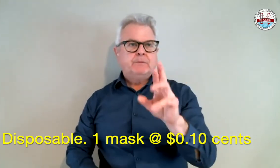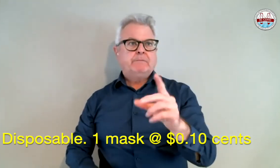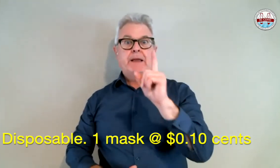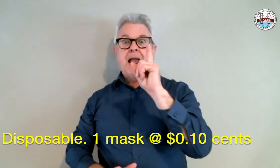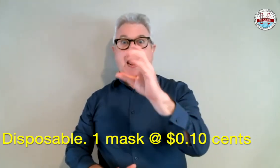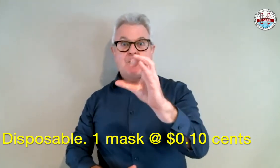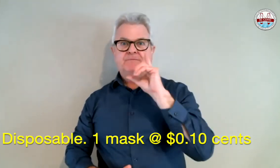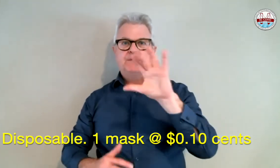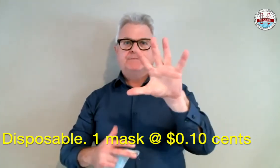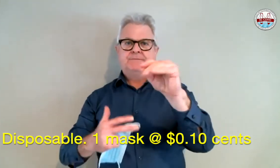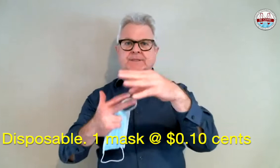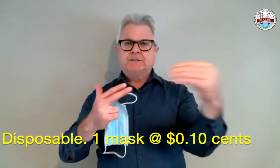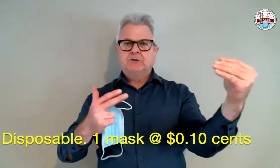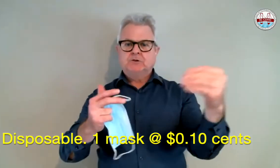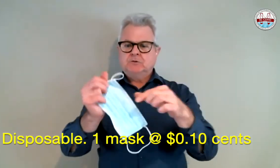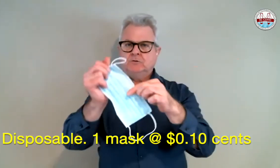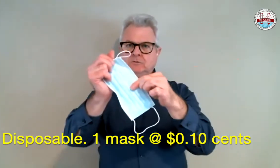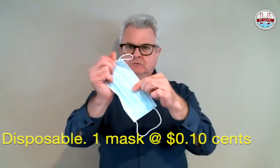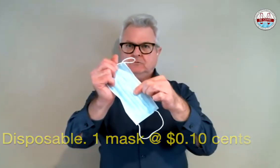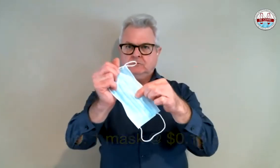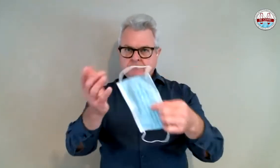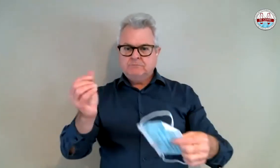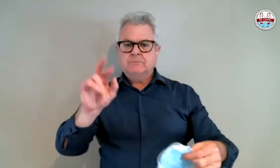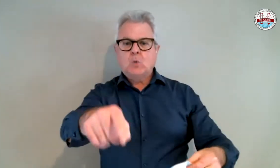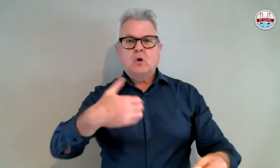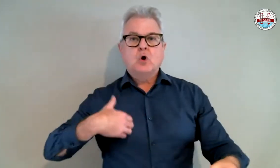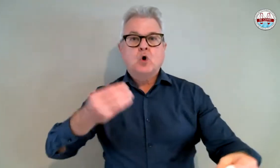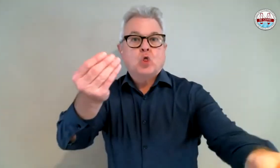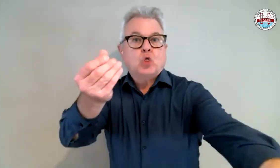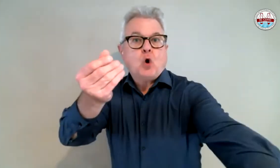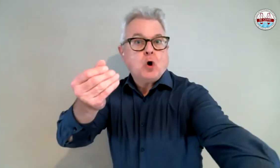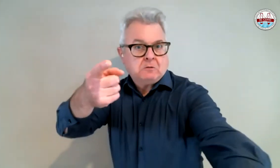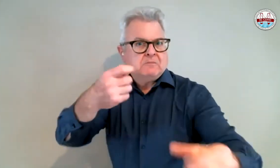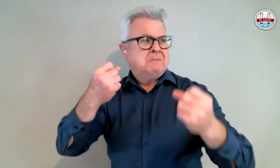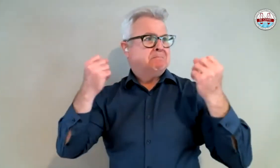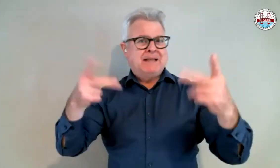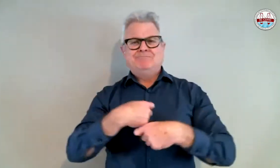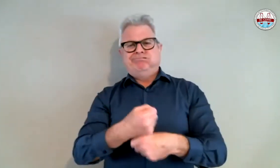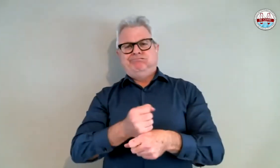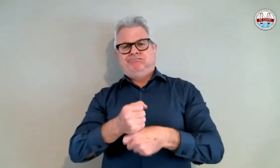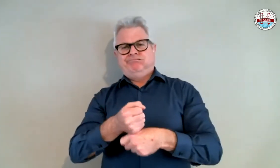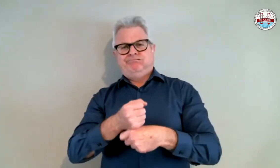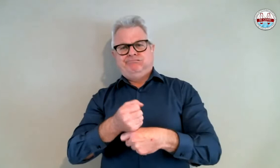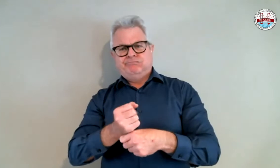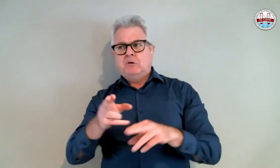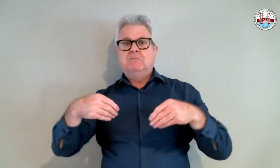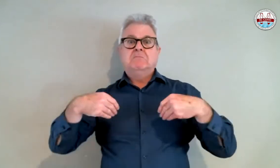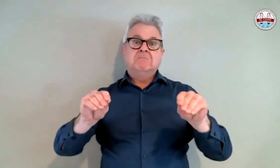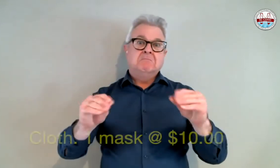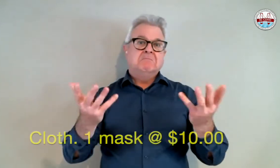dozen, 100 for $50 or so forth, or less. Now the cloth one, many people are making them at